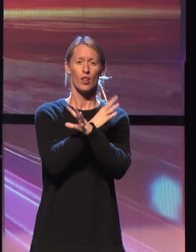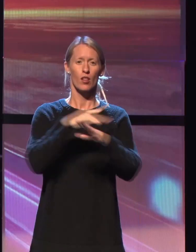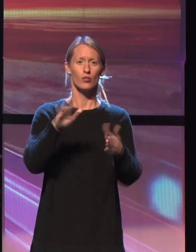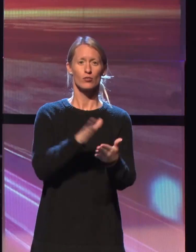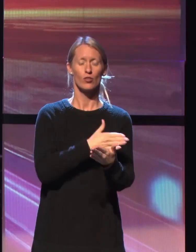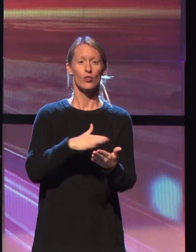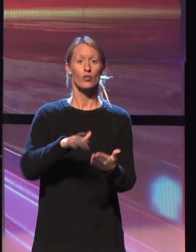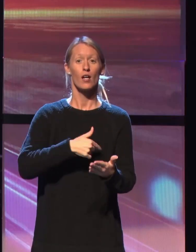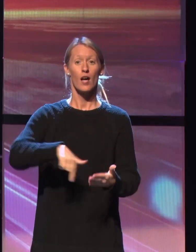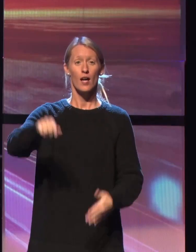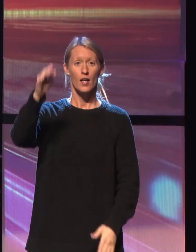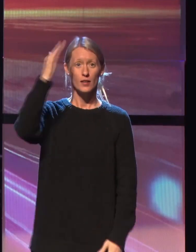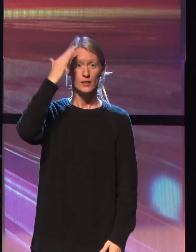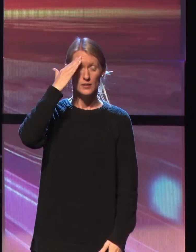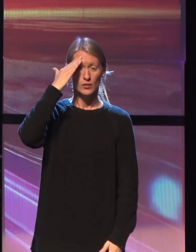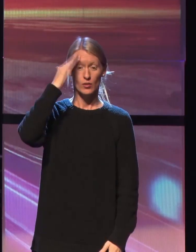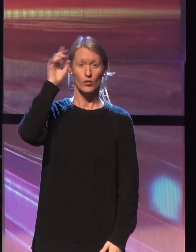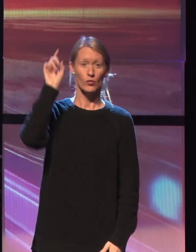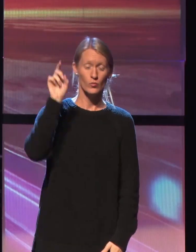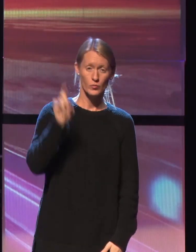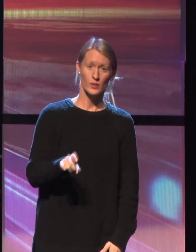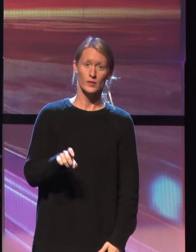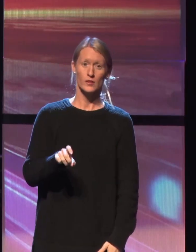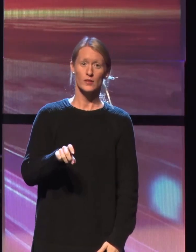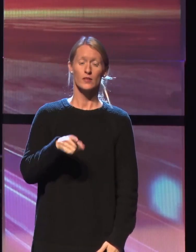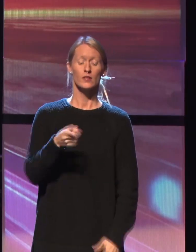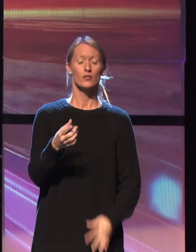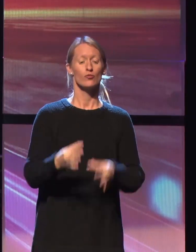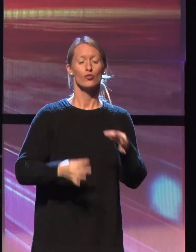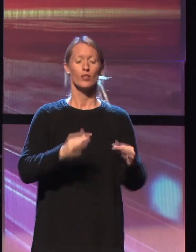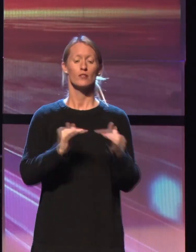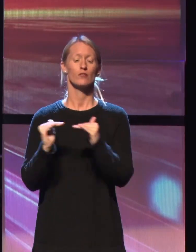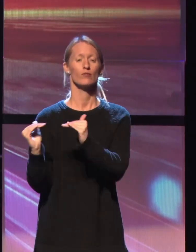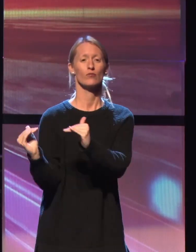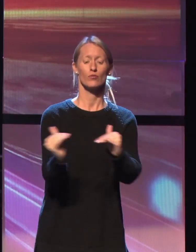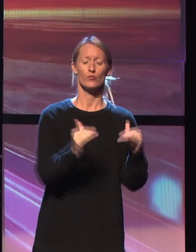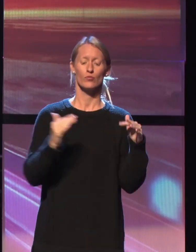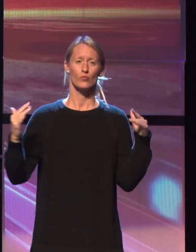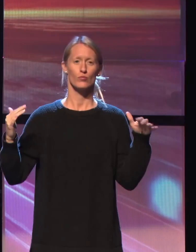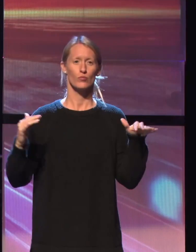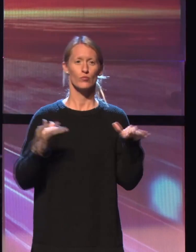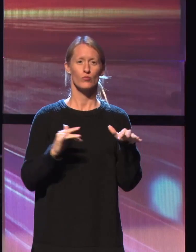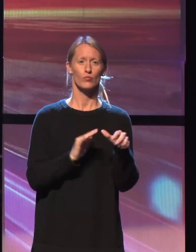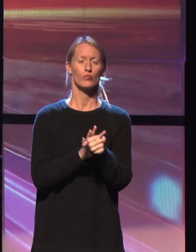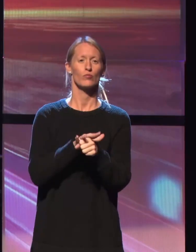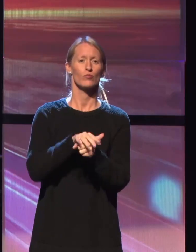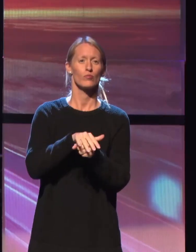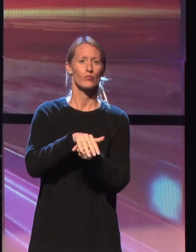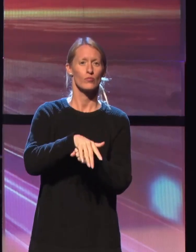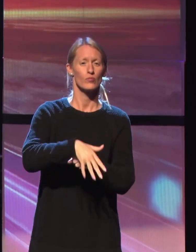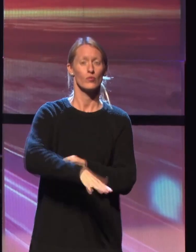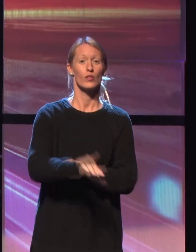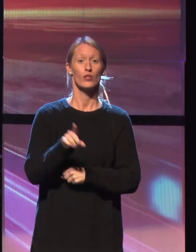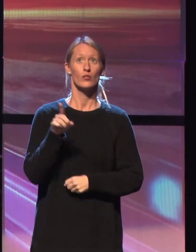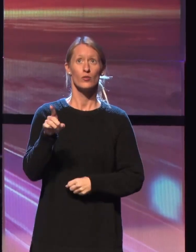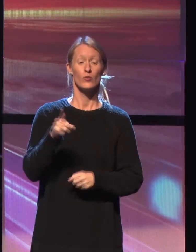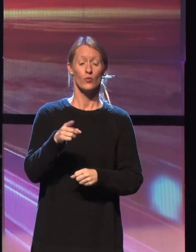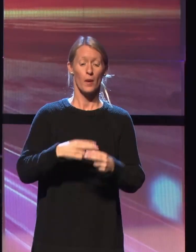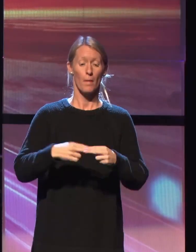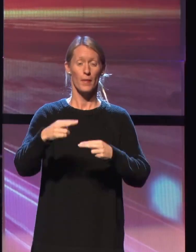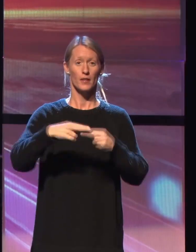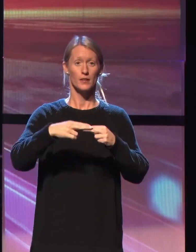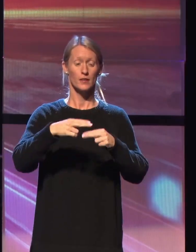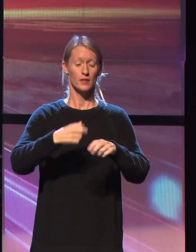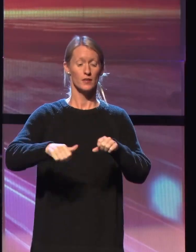is justice, that it will roll in abundance, and that you're building a city where we arrive